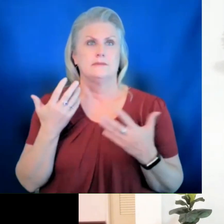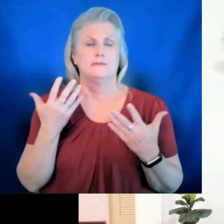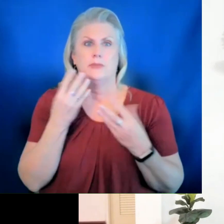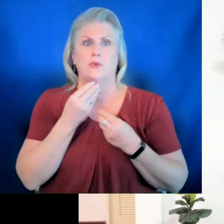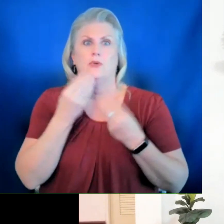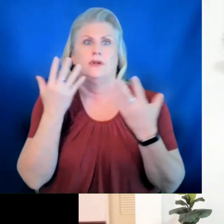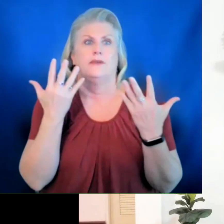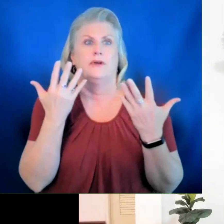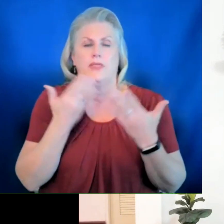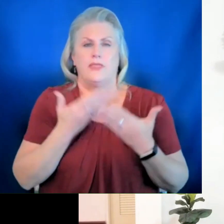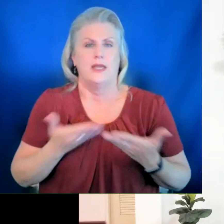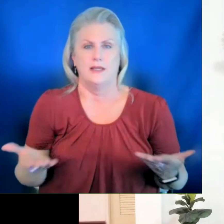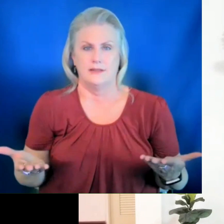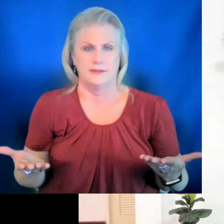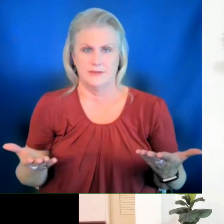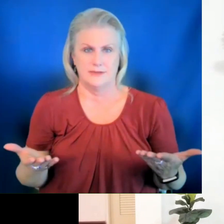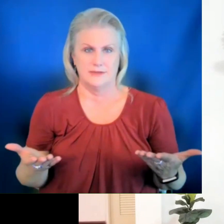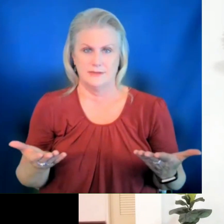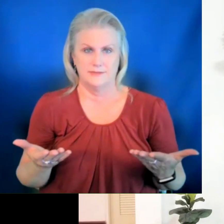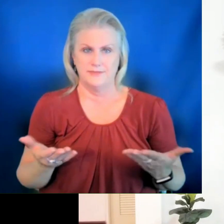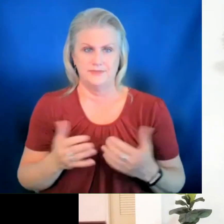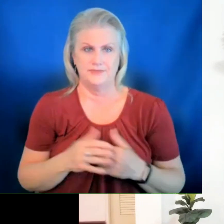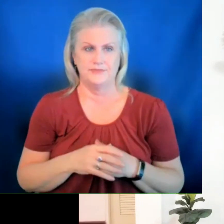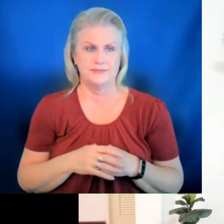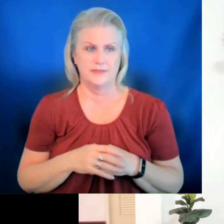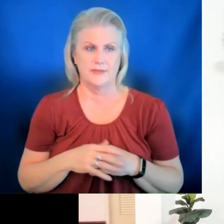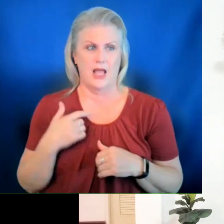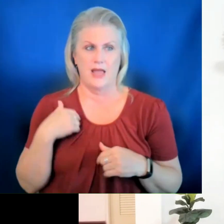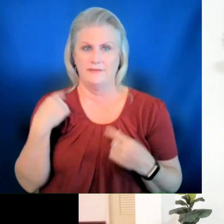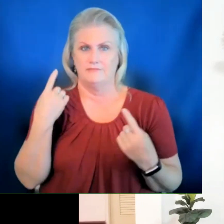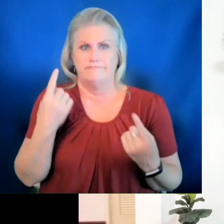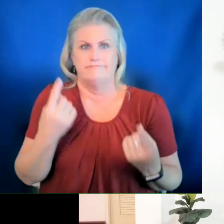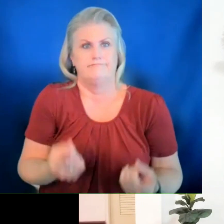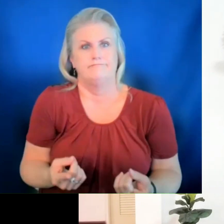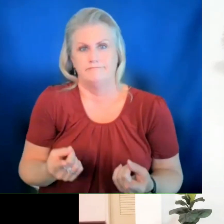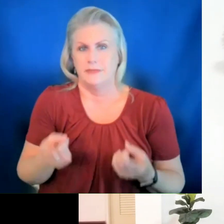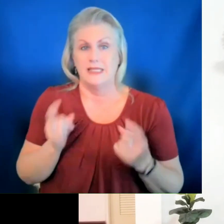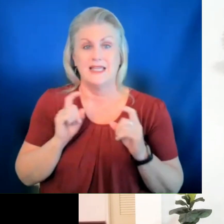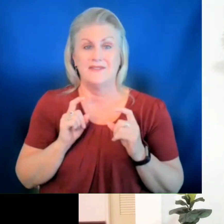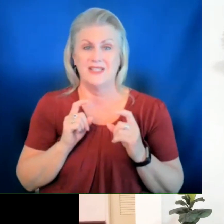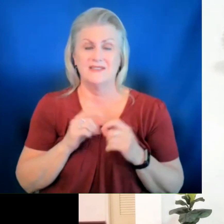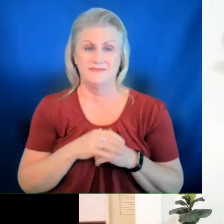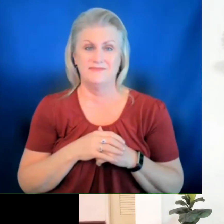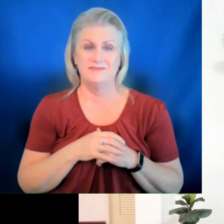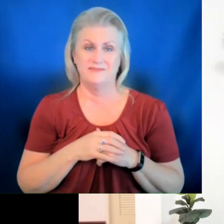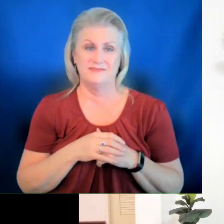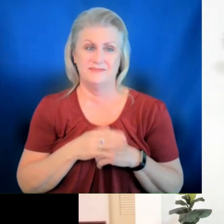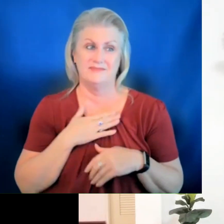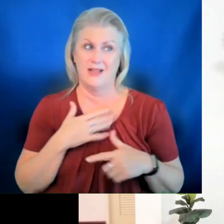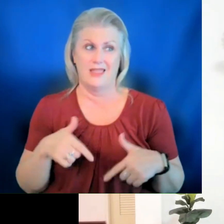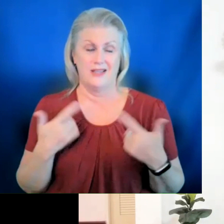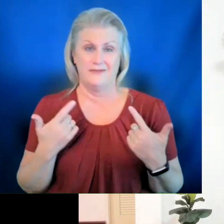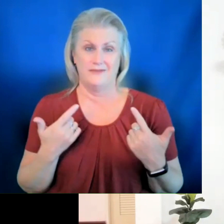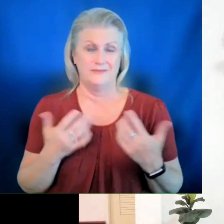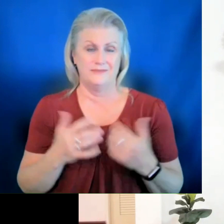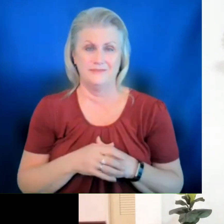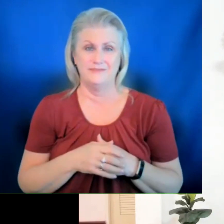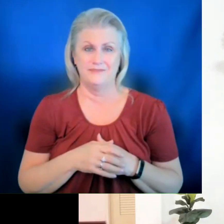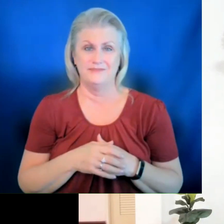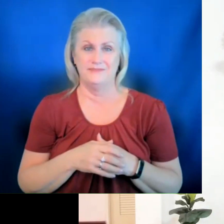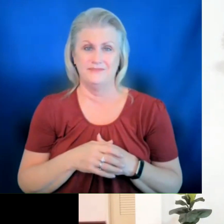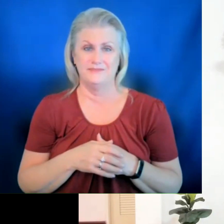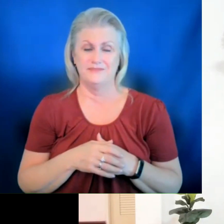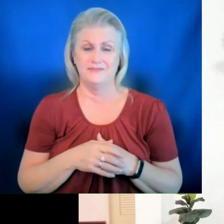richest things, one of the most beautiful things that I was able to be gifted throughout my